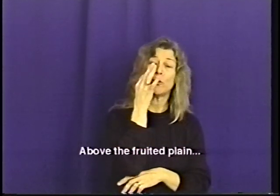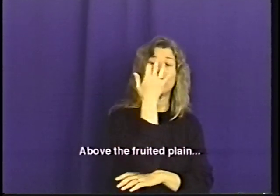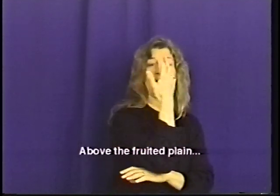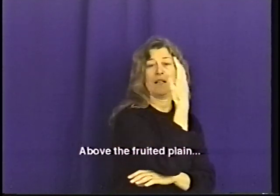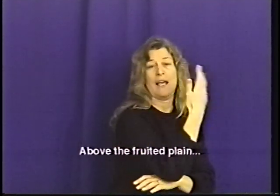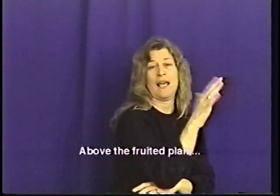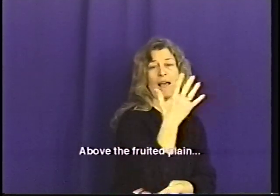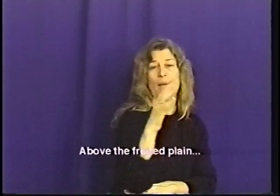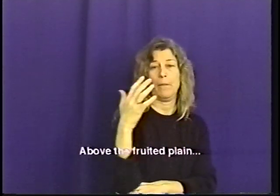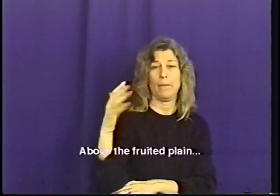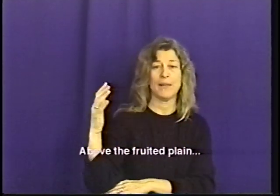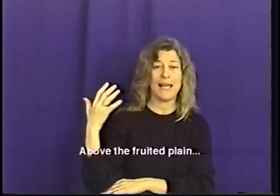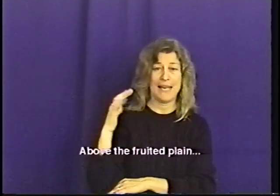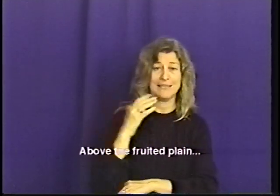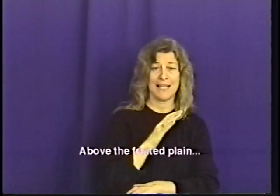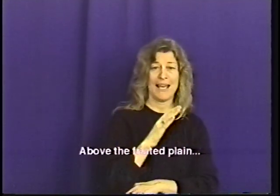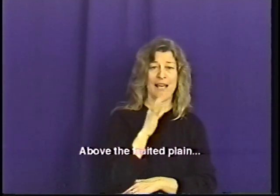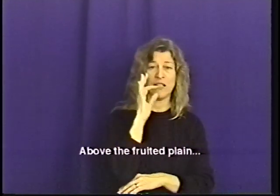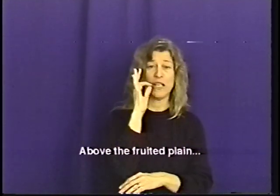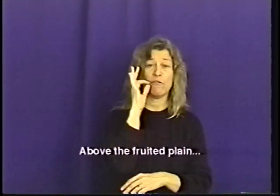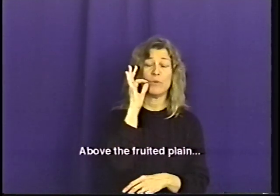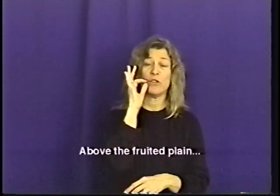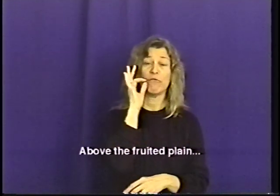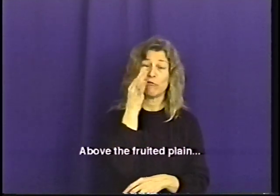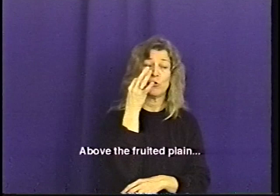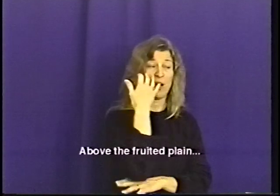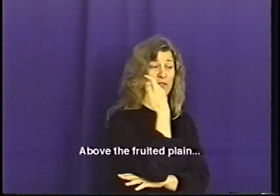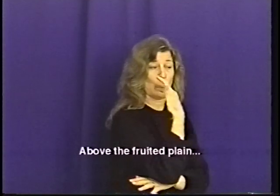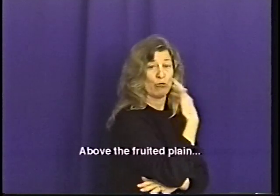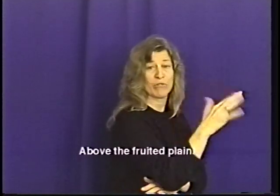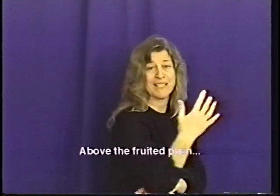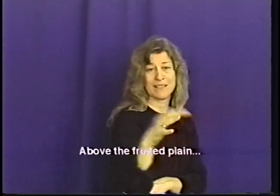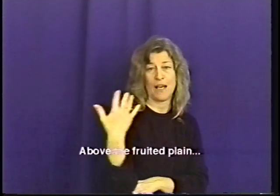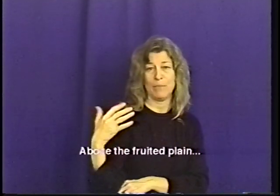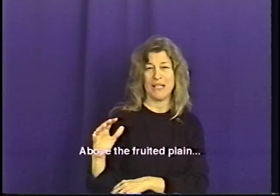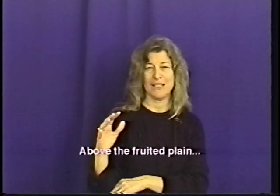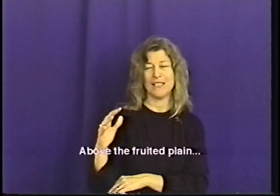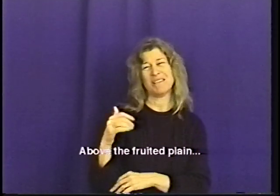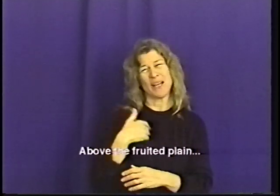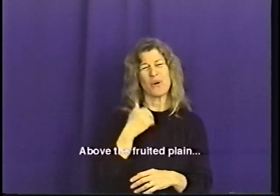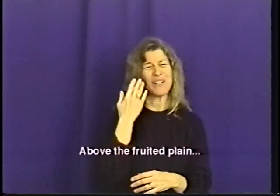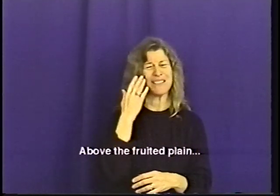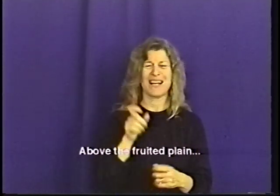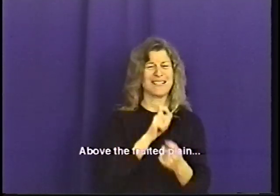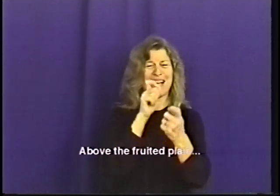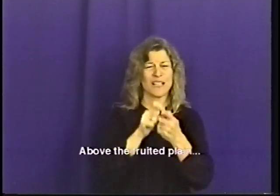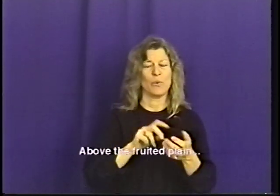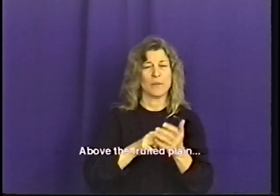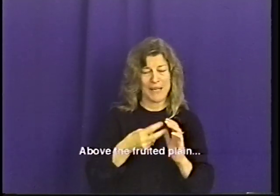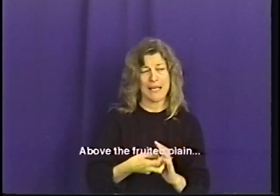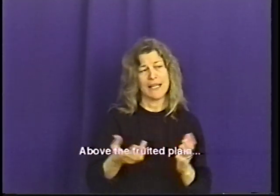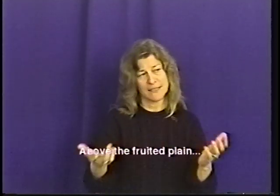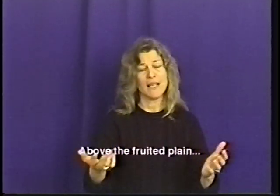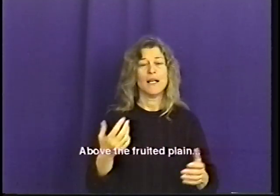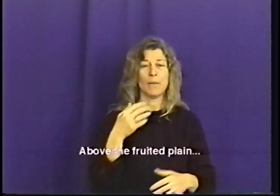fruited plains and give me the fruit and the tree sign, because I know that's not exactly what the meaning is,